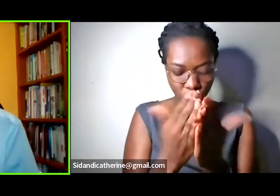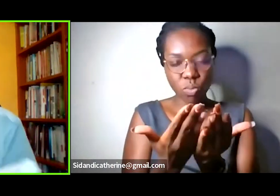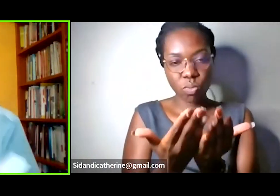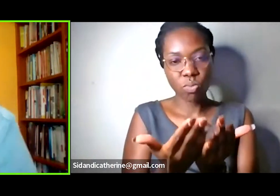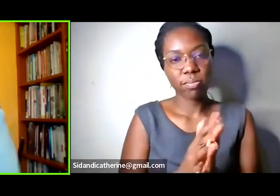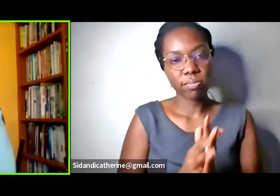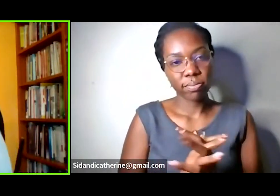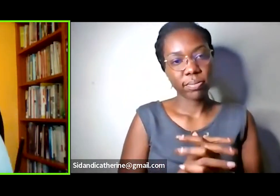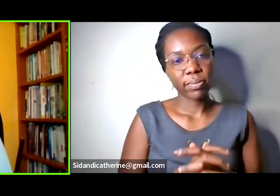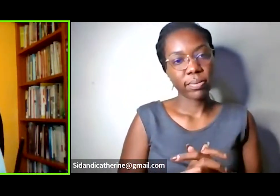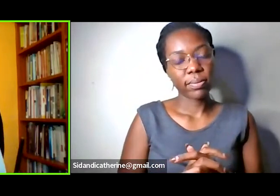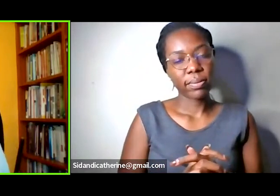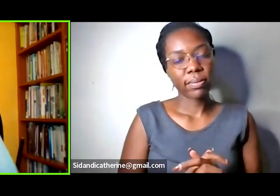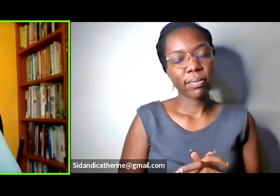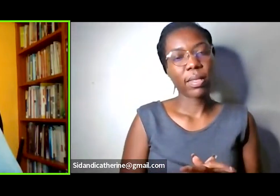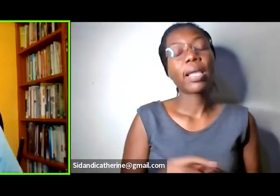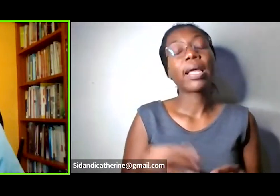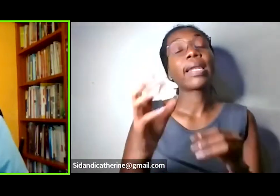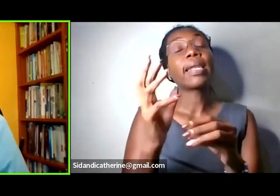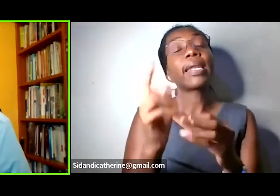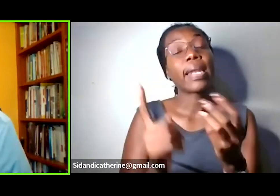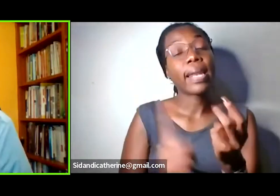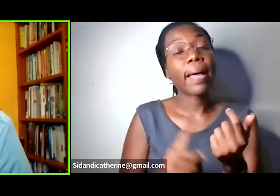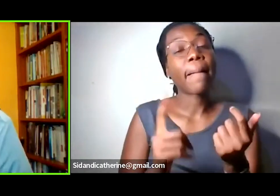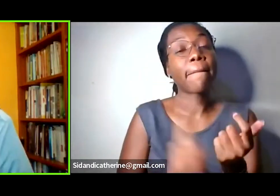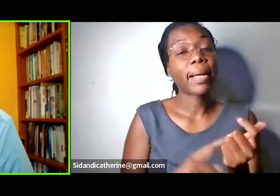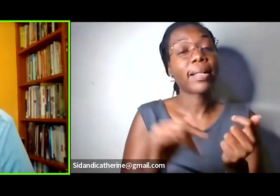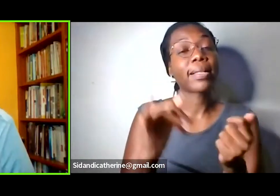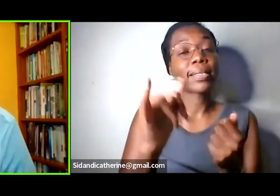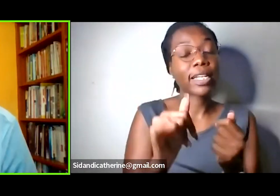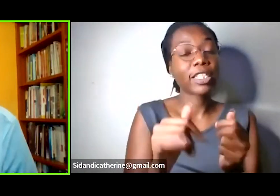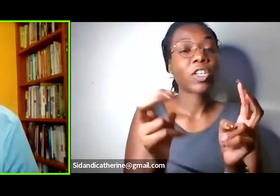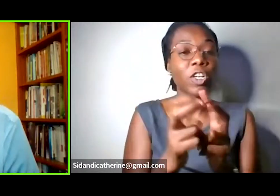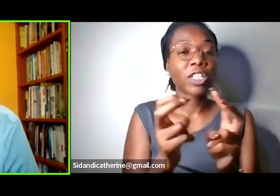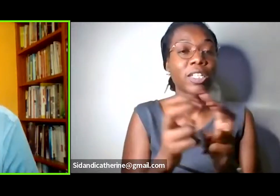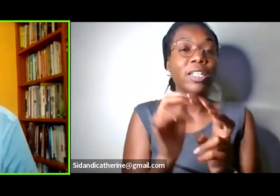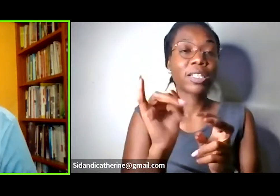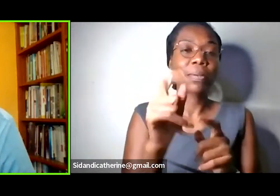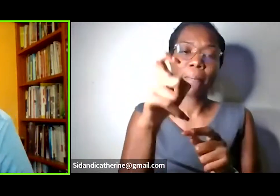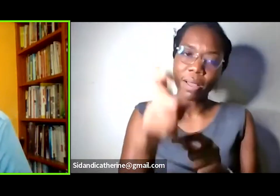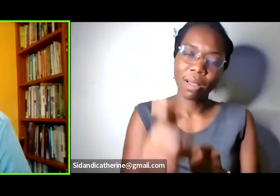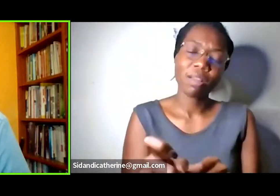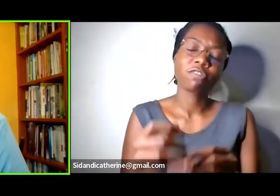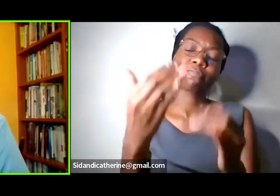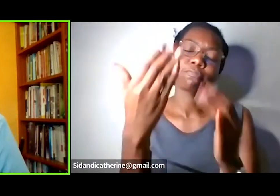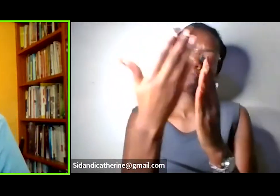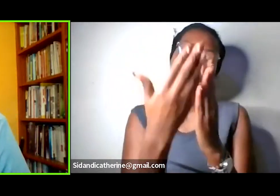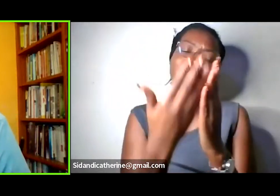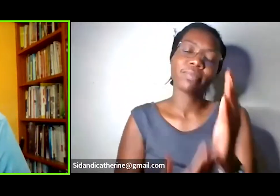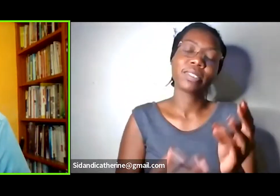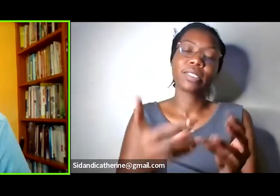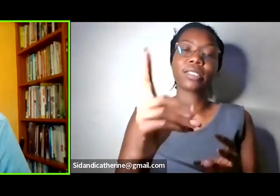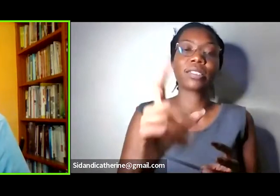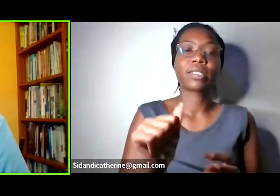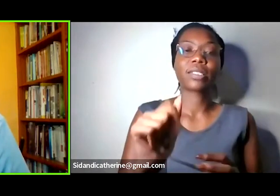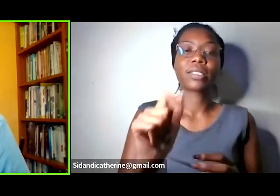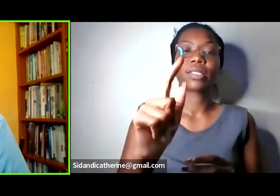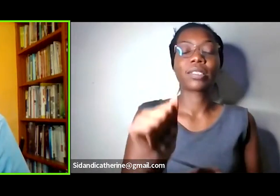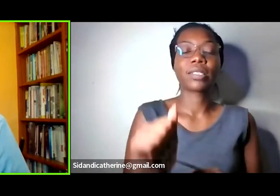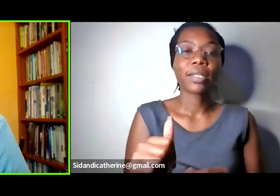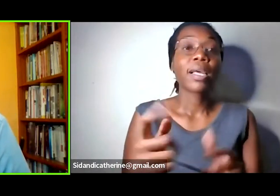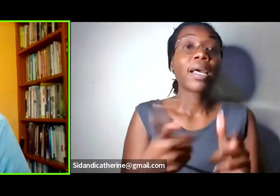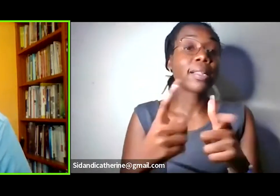or 10 attempts, before you get one good customer. But that one good customer will